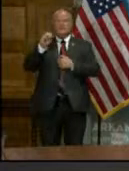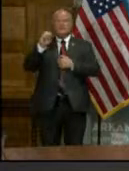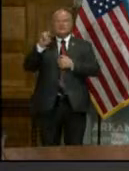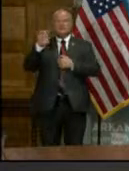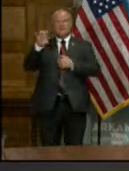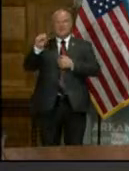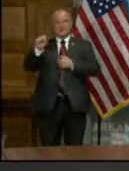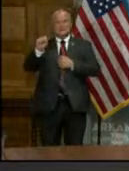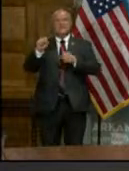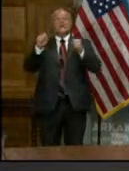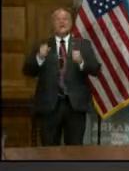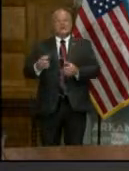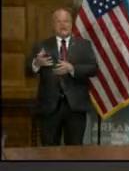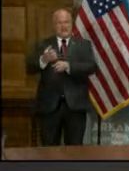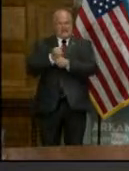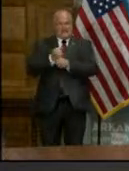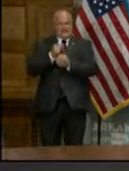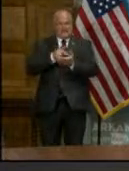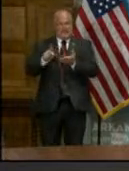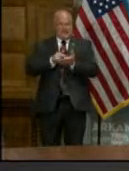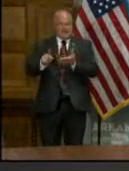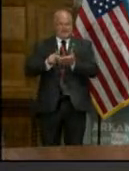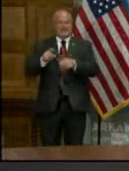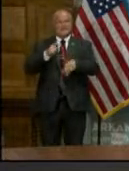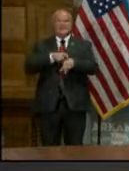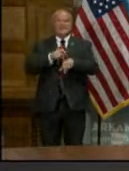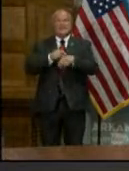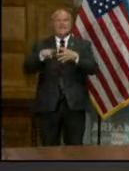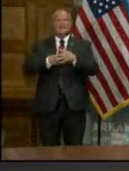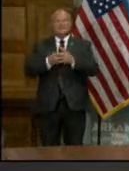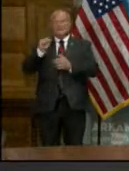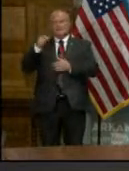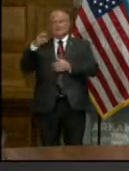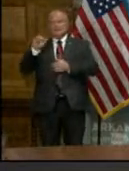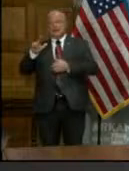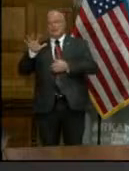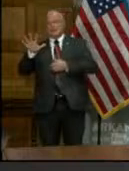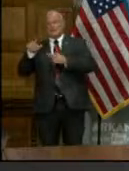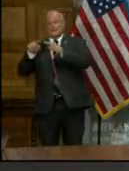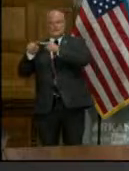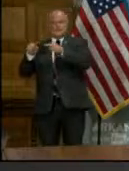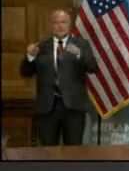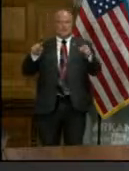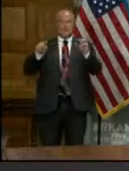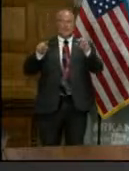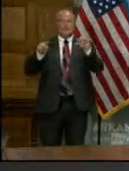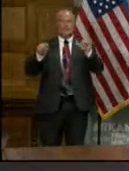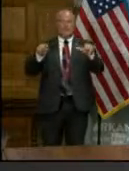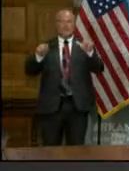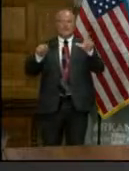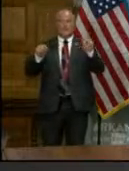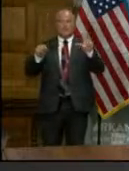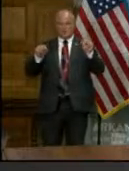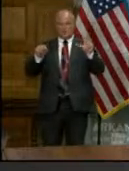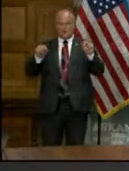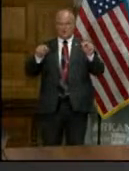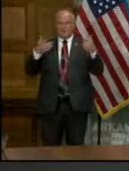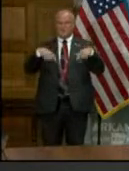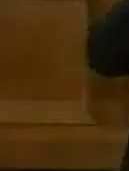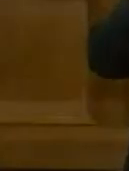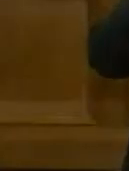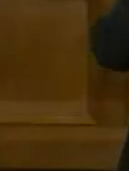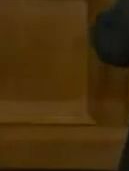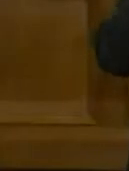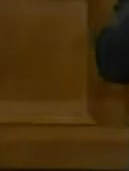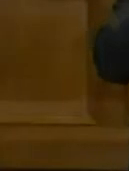be eligible for these payments. And they will be for the time period beginning April 5 through May 30th. And if you go to the next slide,